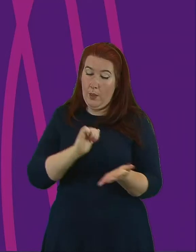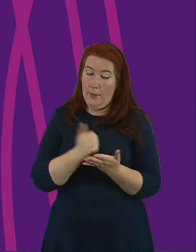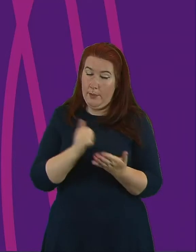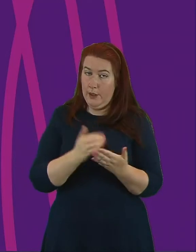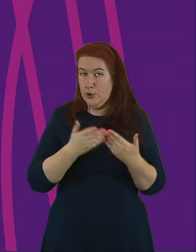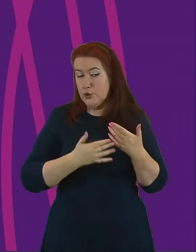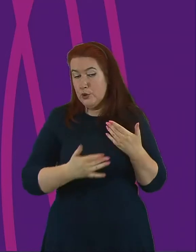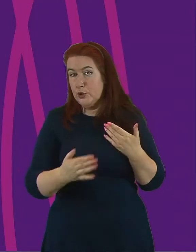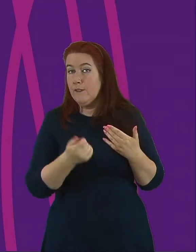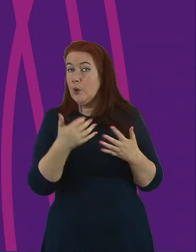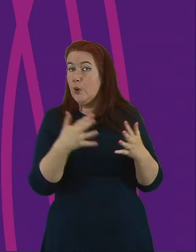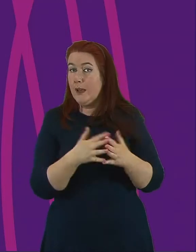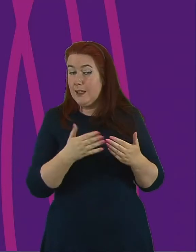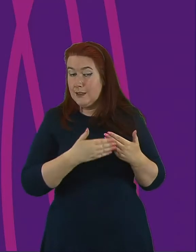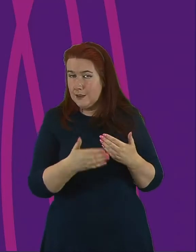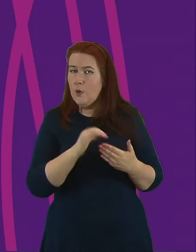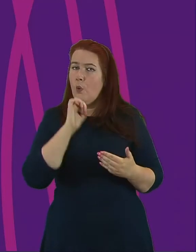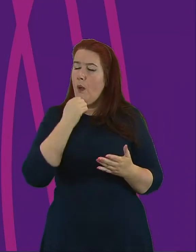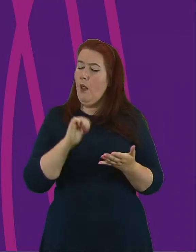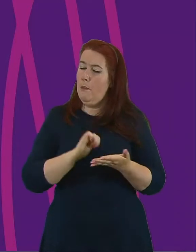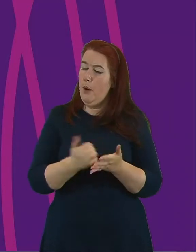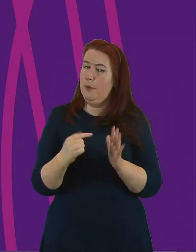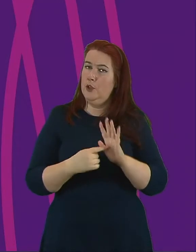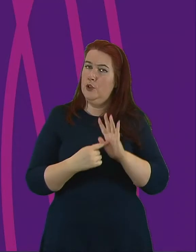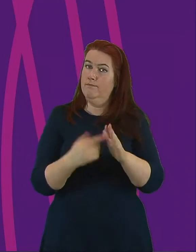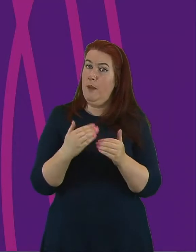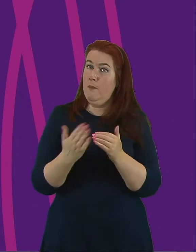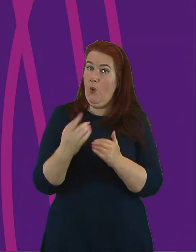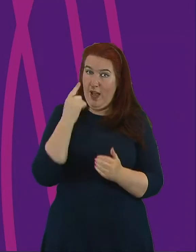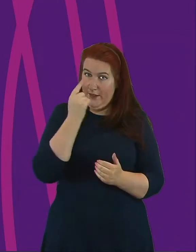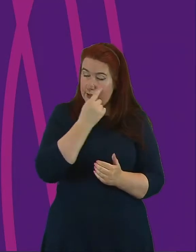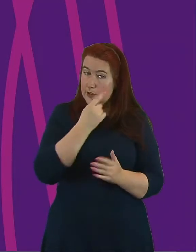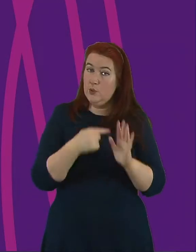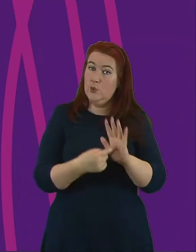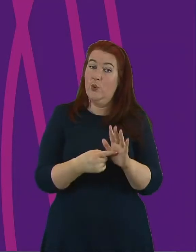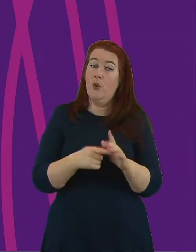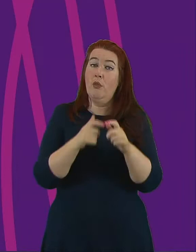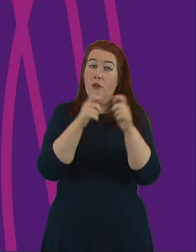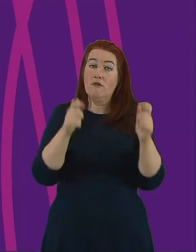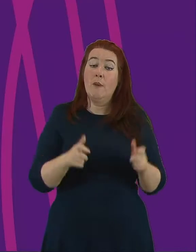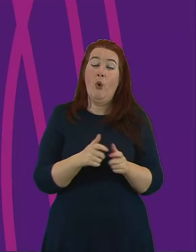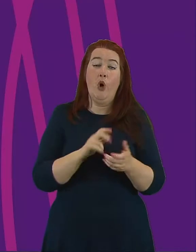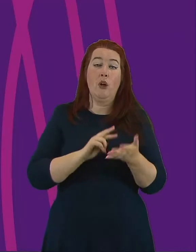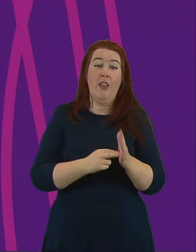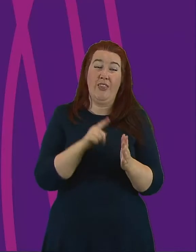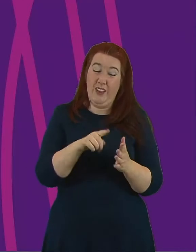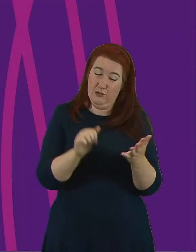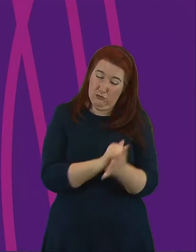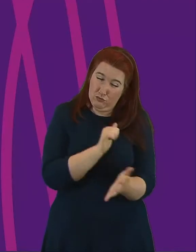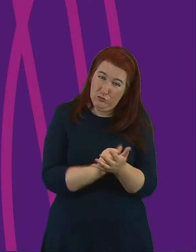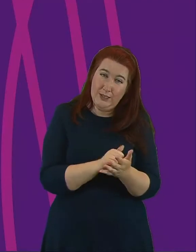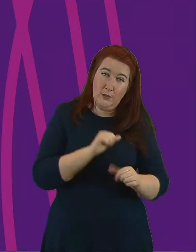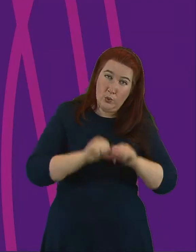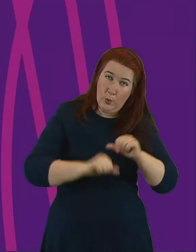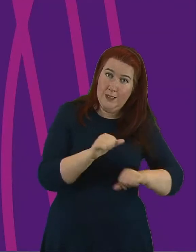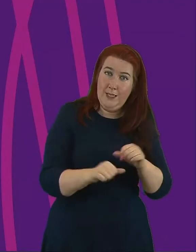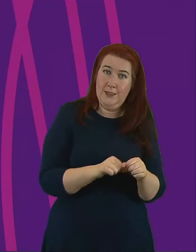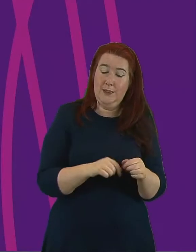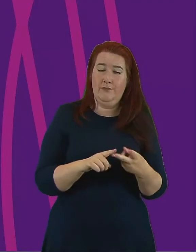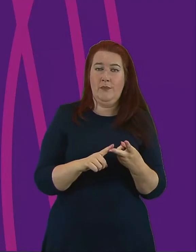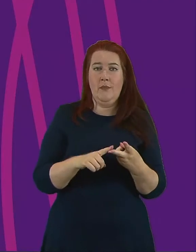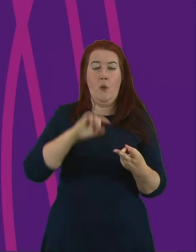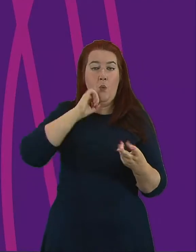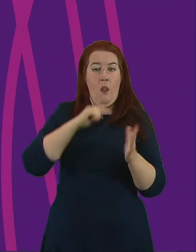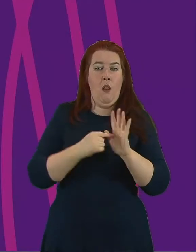as this process continues, more evidence that will show that the frameworks process is the right process to go through, and will also indicate the